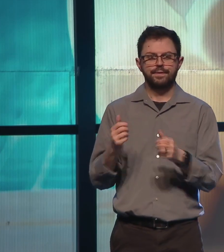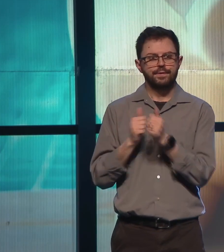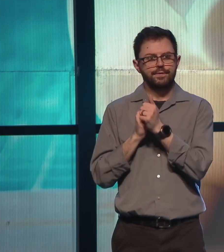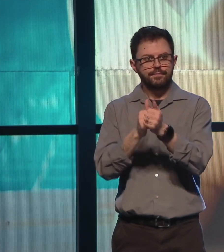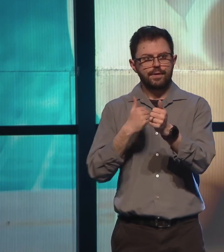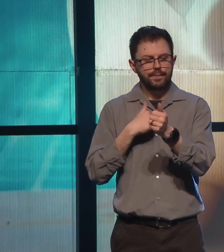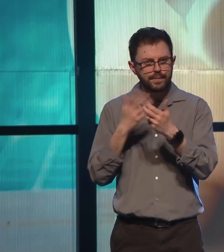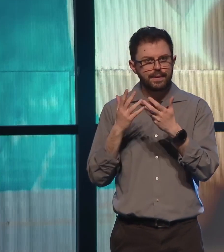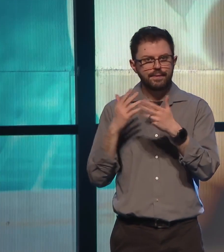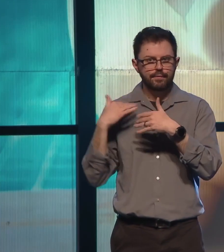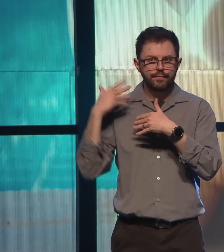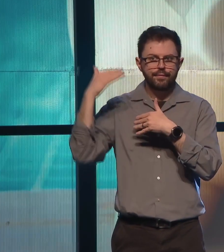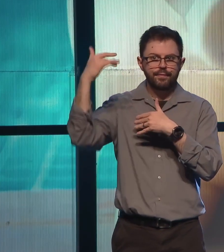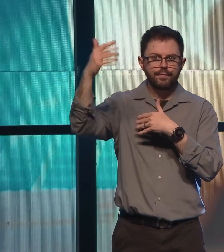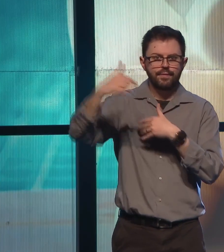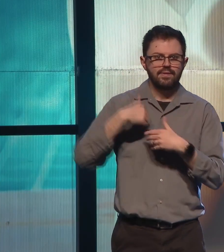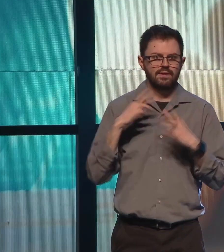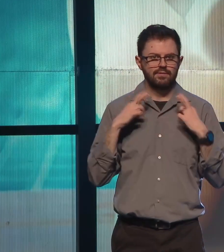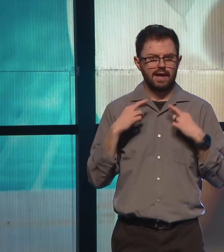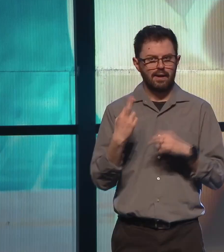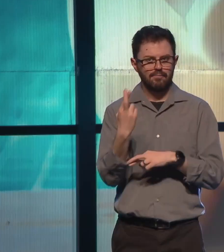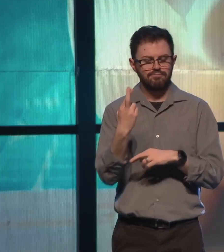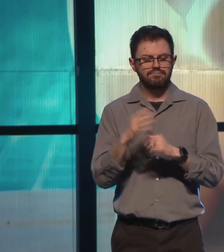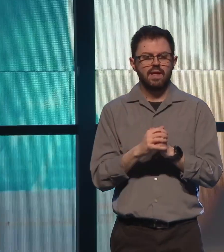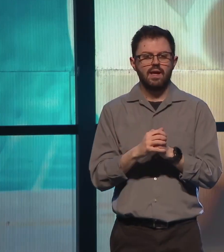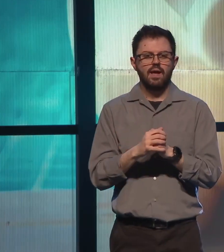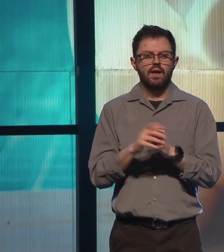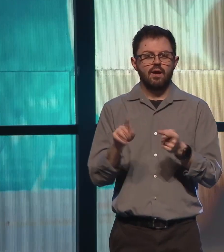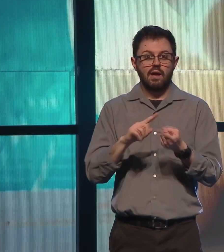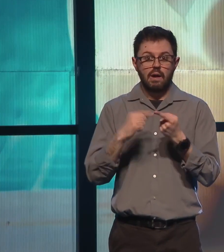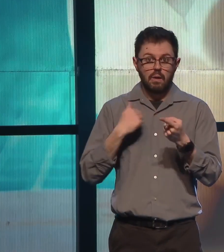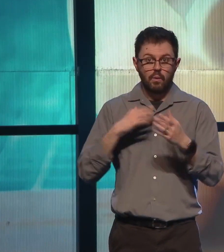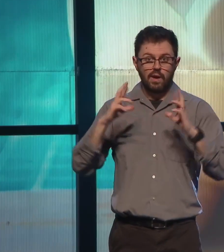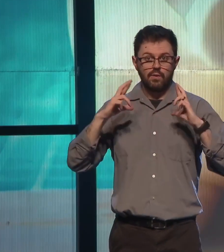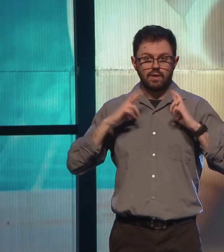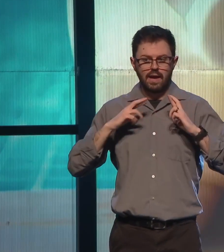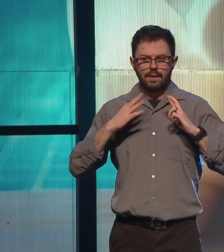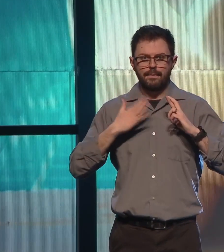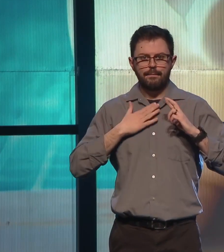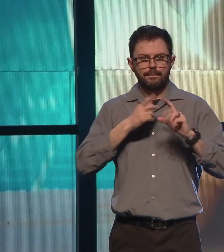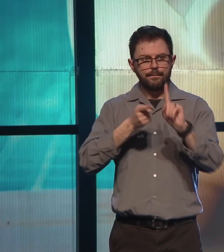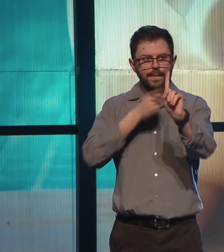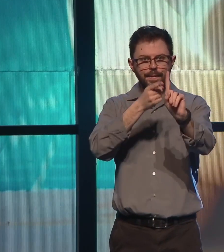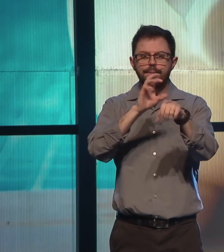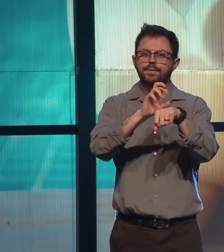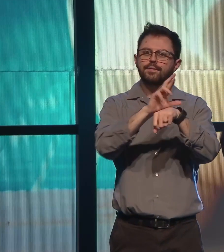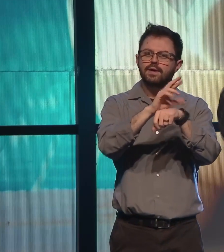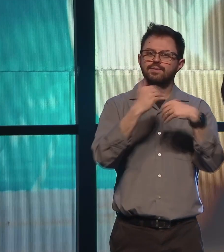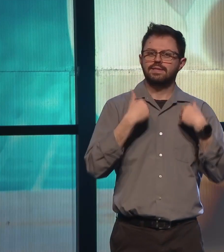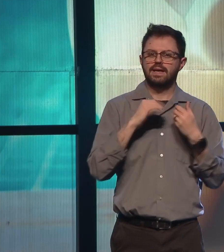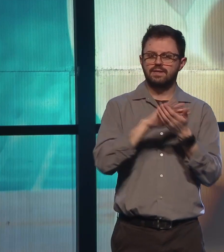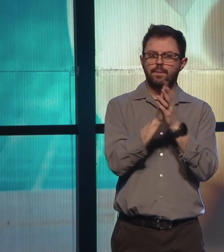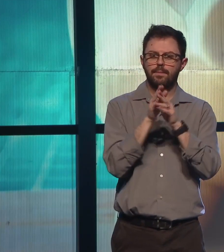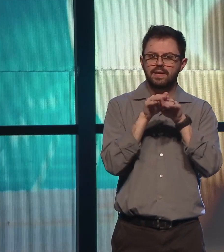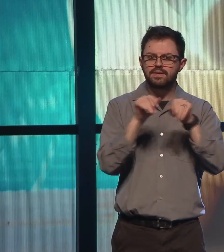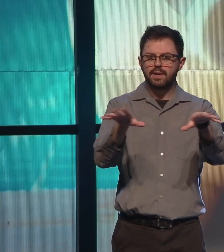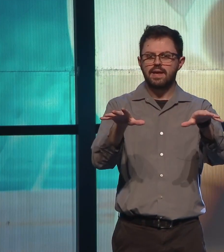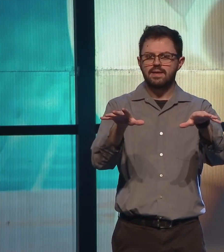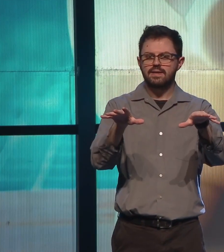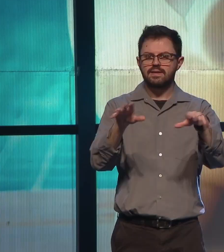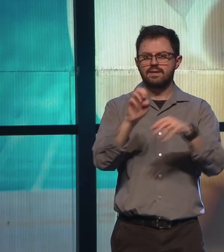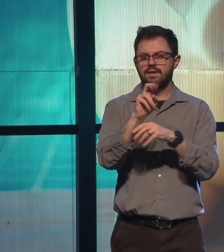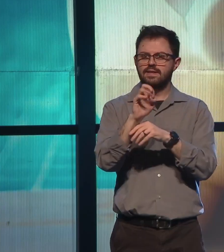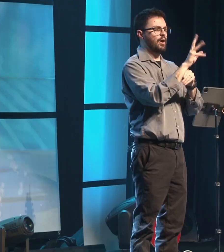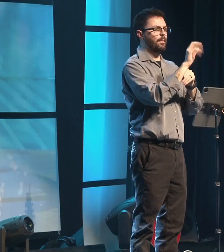my fingers crossed. But my goal is that when I retire, that Crossroads has a peacemaking endowment that can help continue to fund the work